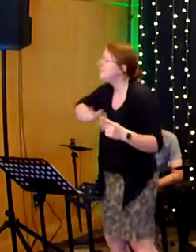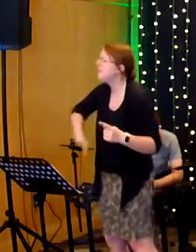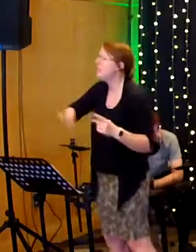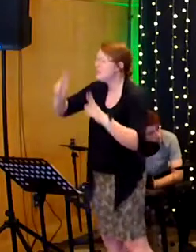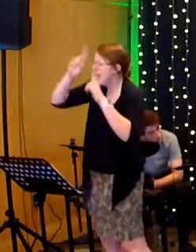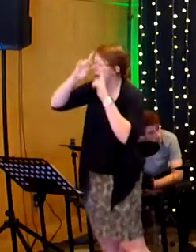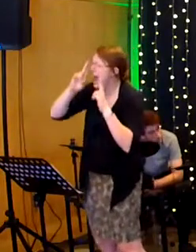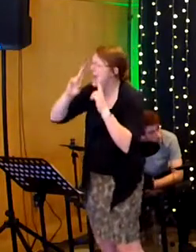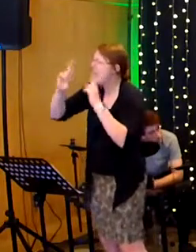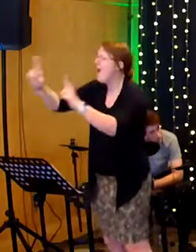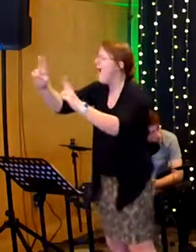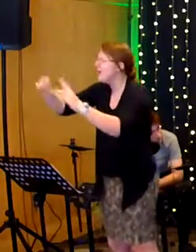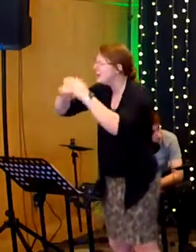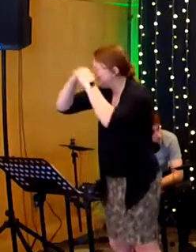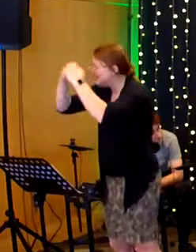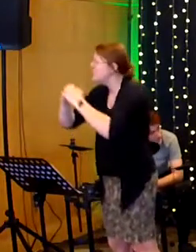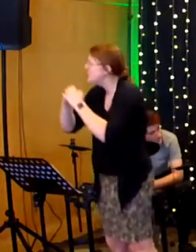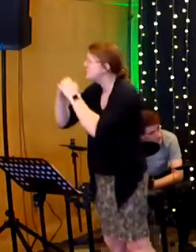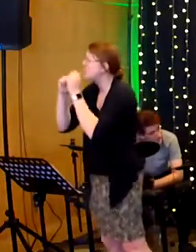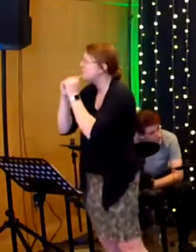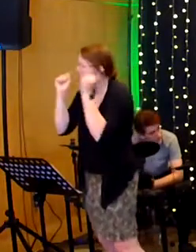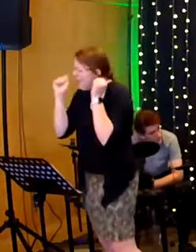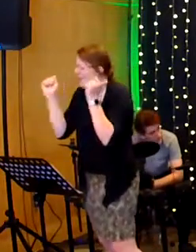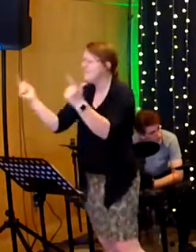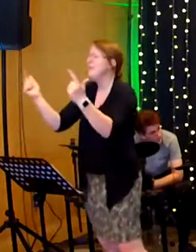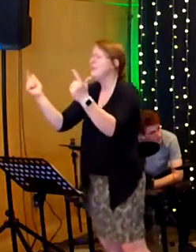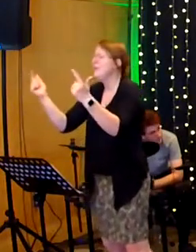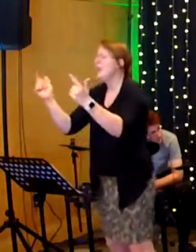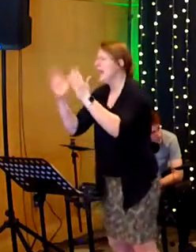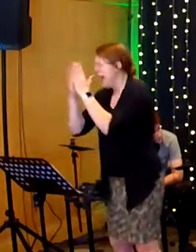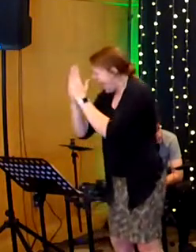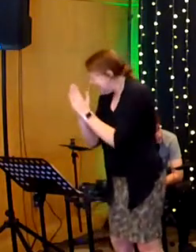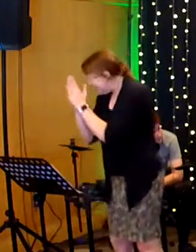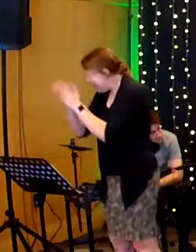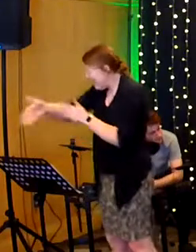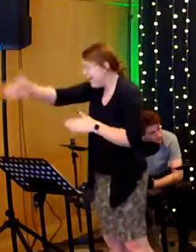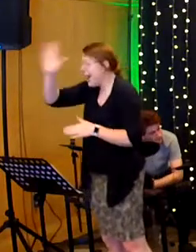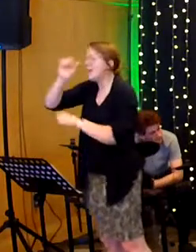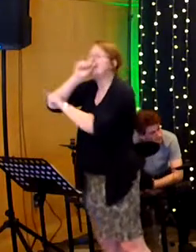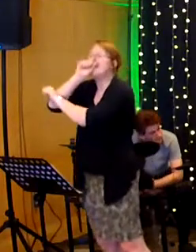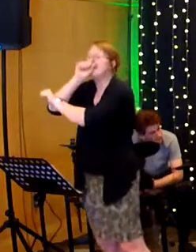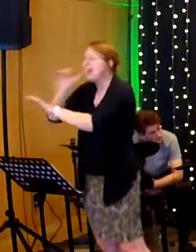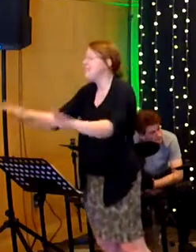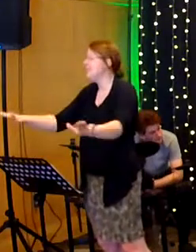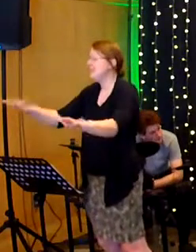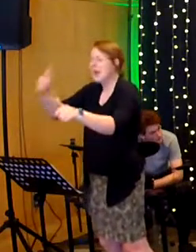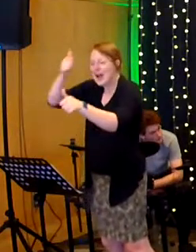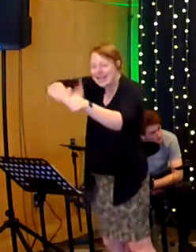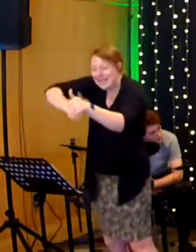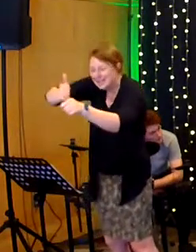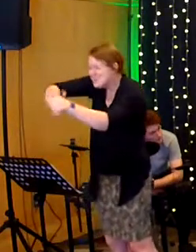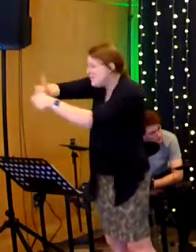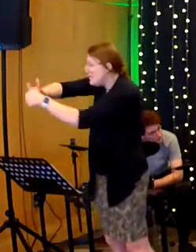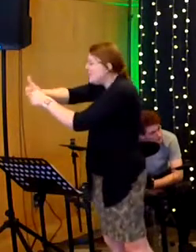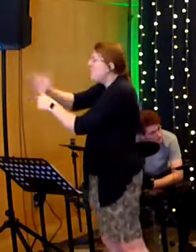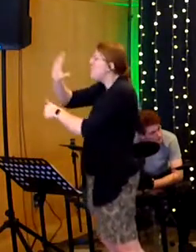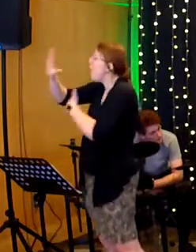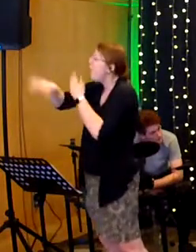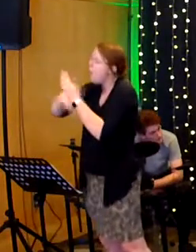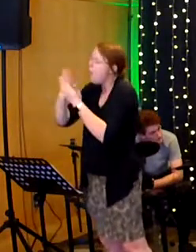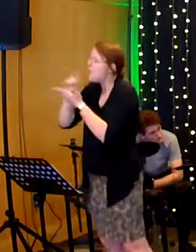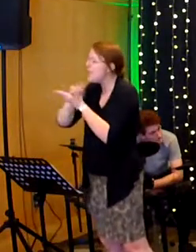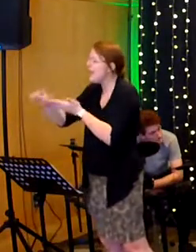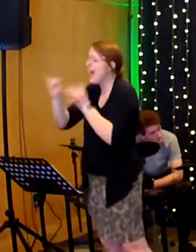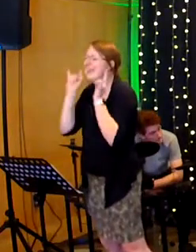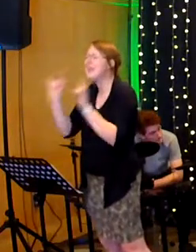to worship with each and every one of you. I pray God's blessings over each and every moment of this week for you. Love